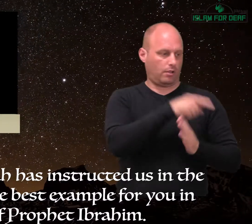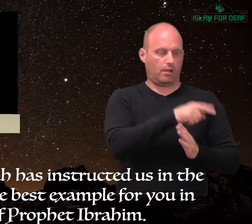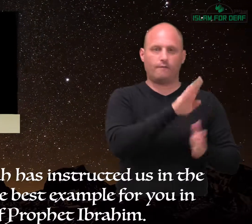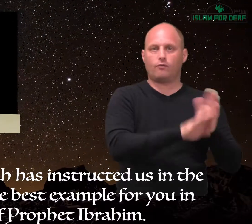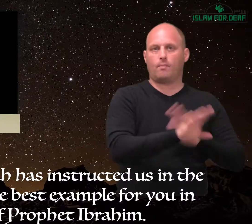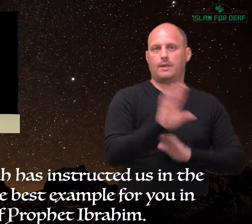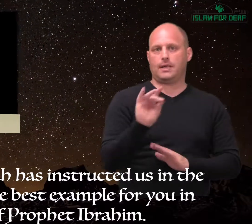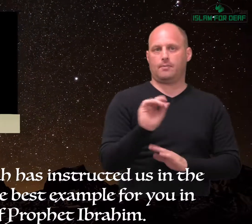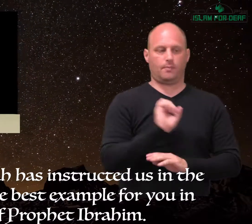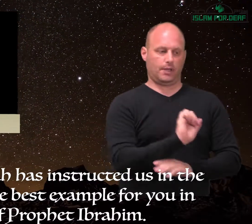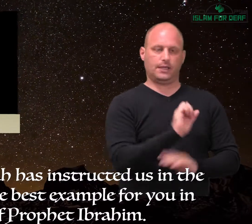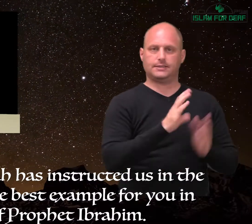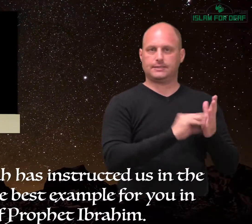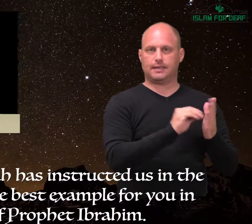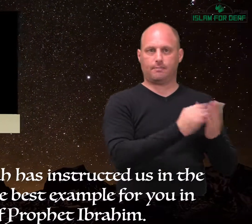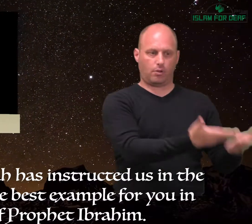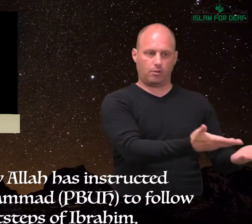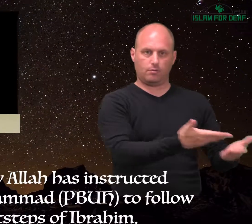Ibrahim.